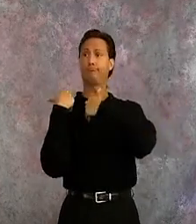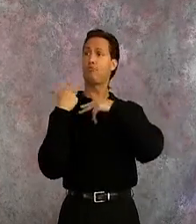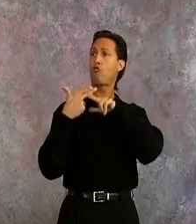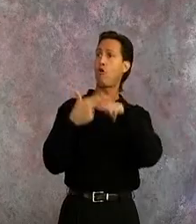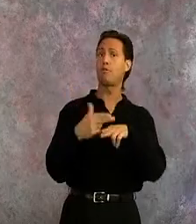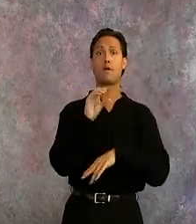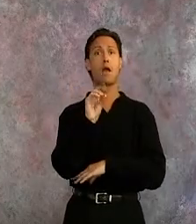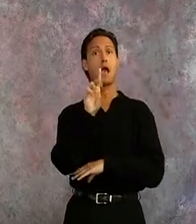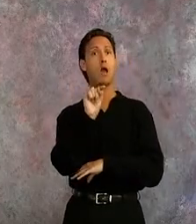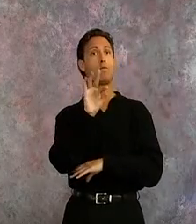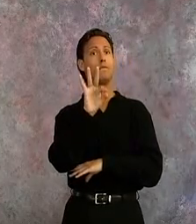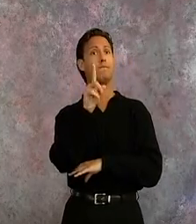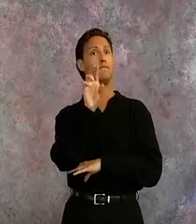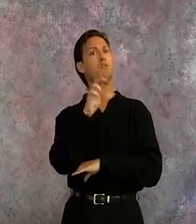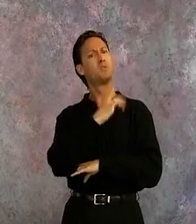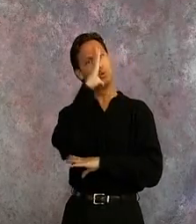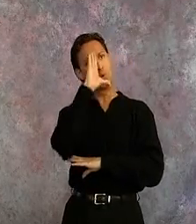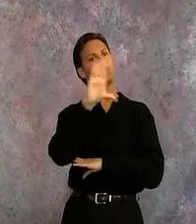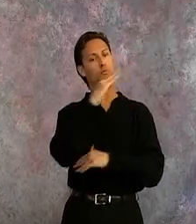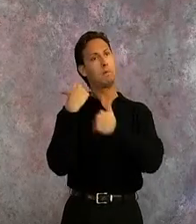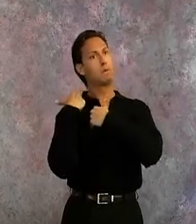you obviously know that you have to market your